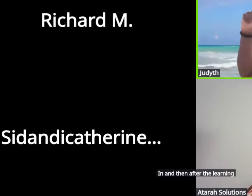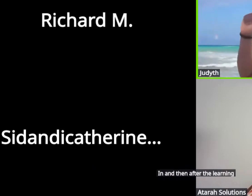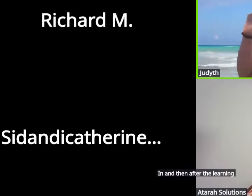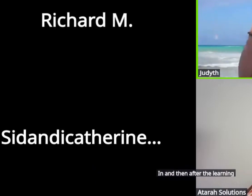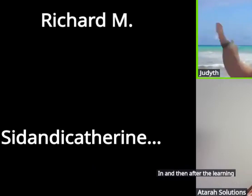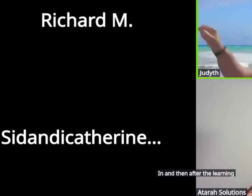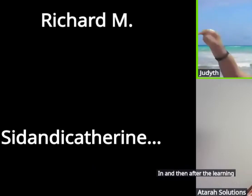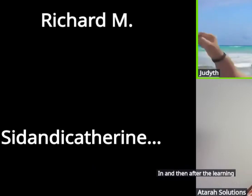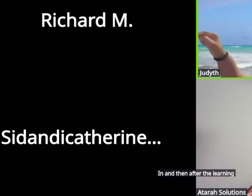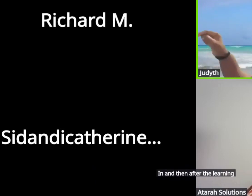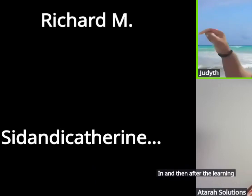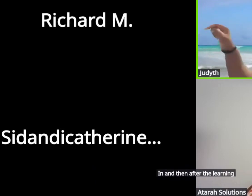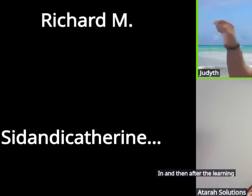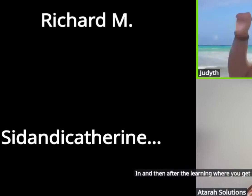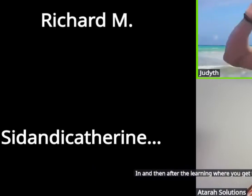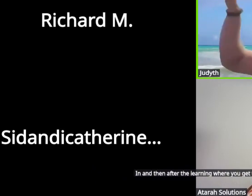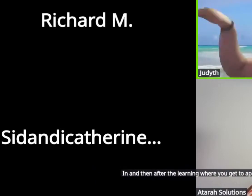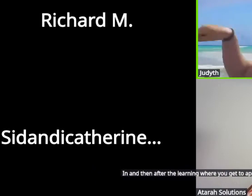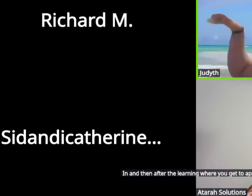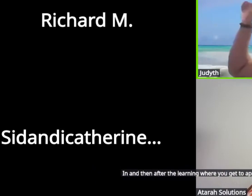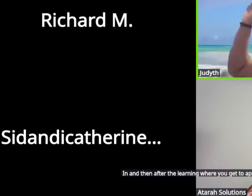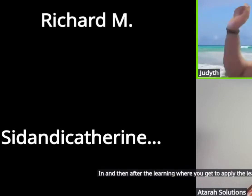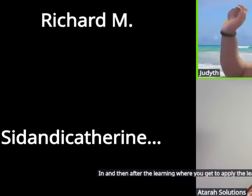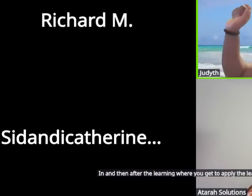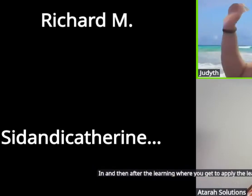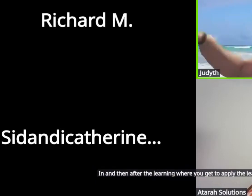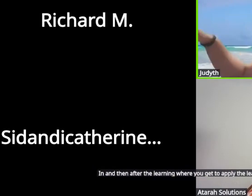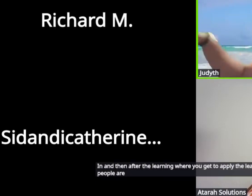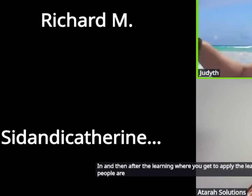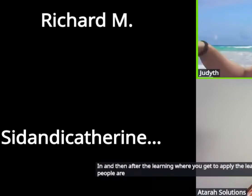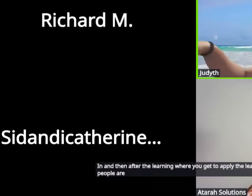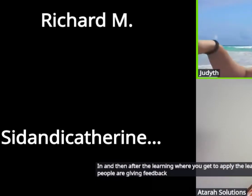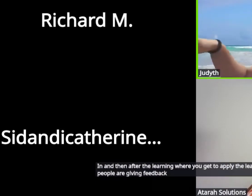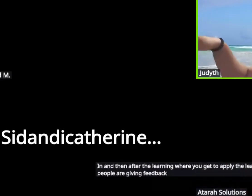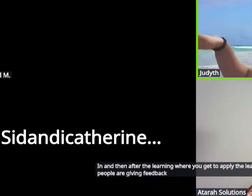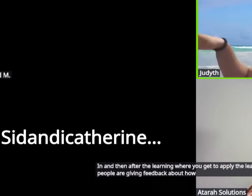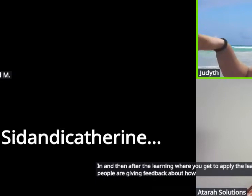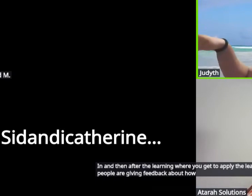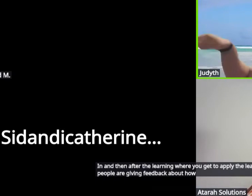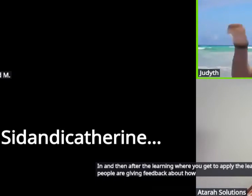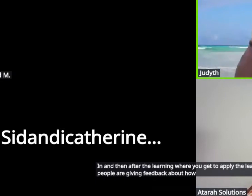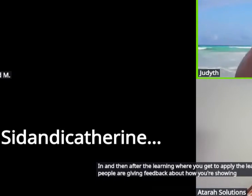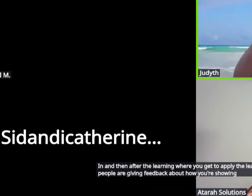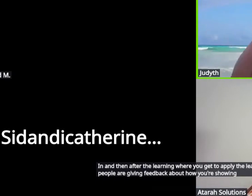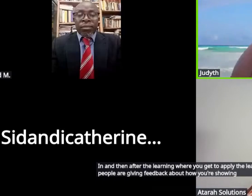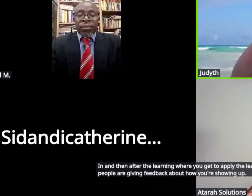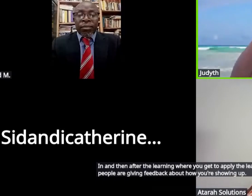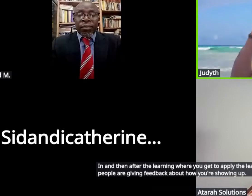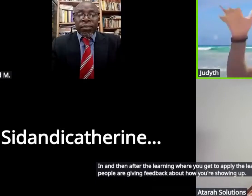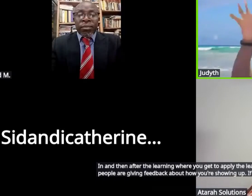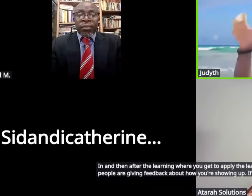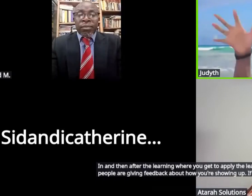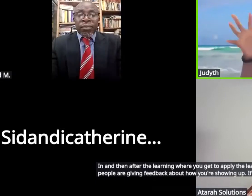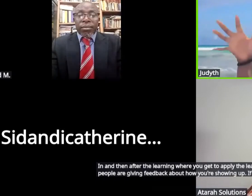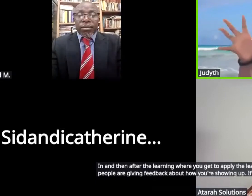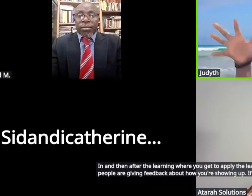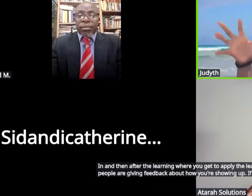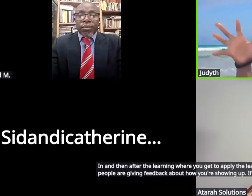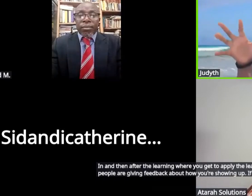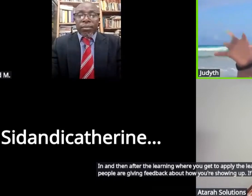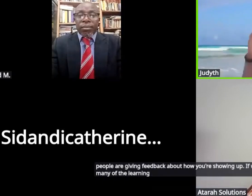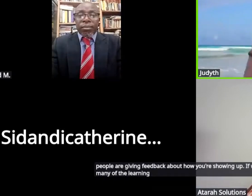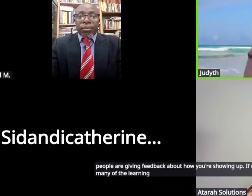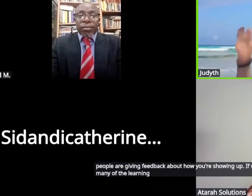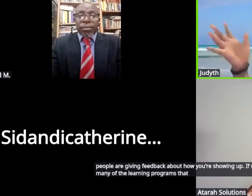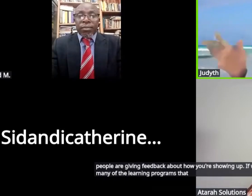where you get to apply the learning, but other people are giving feedback about how you're showing up. If we do that for as many of the learning programs that are